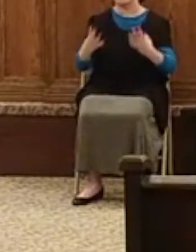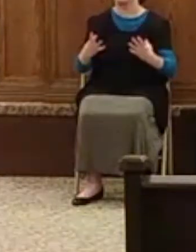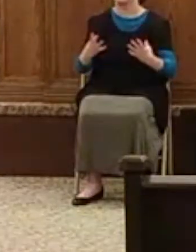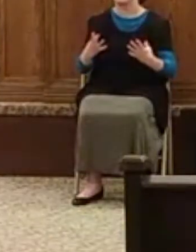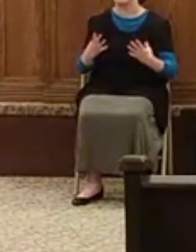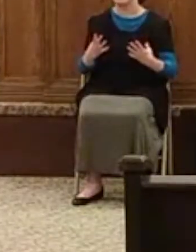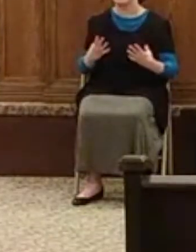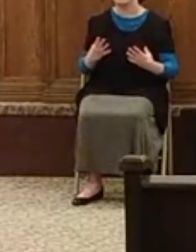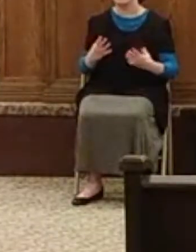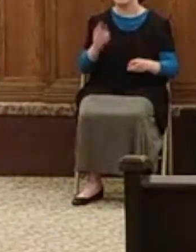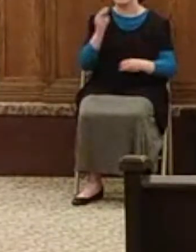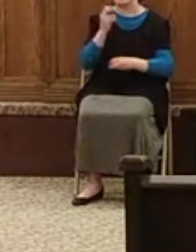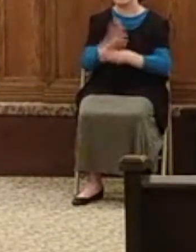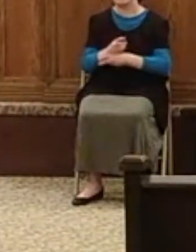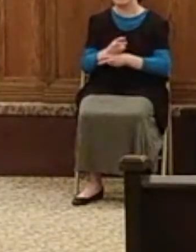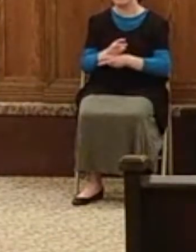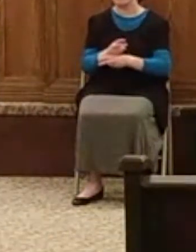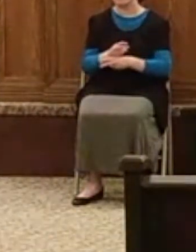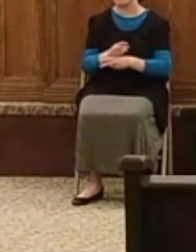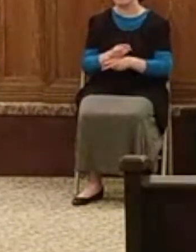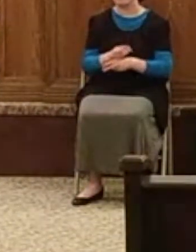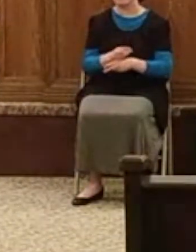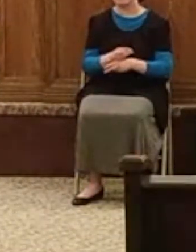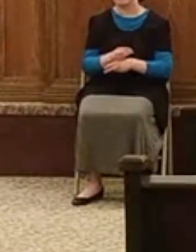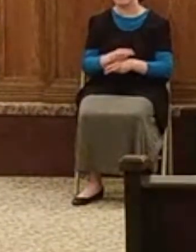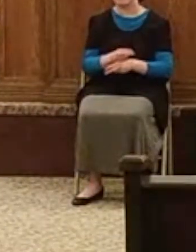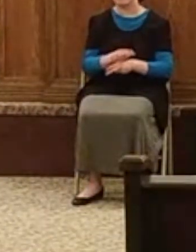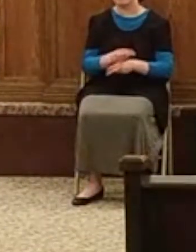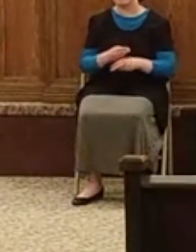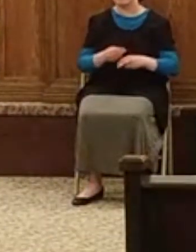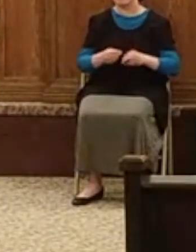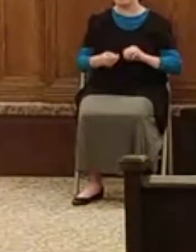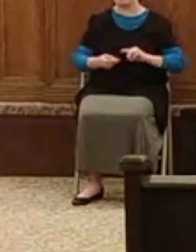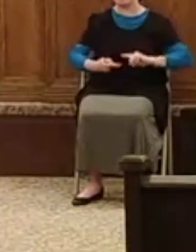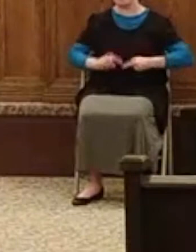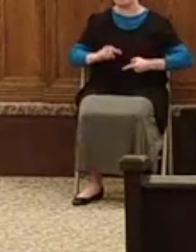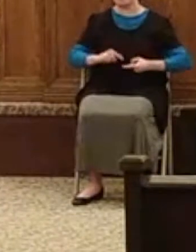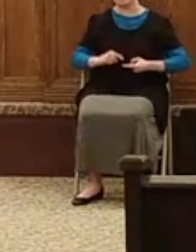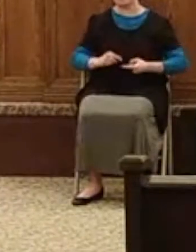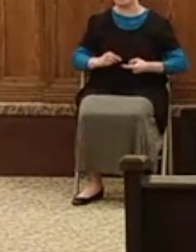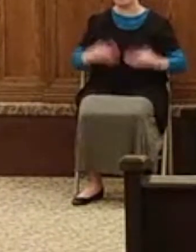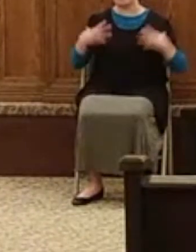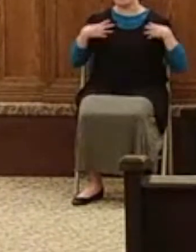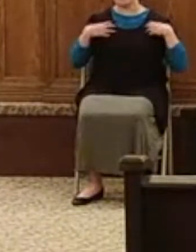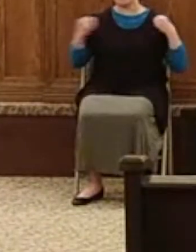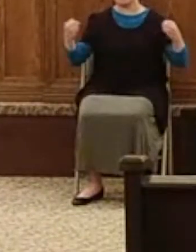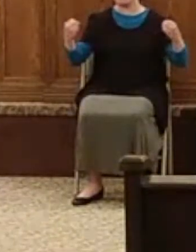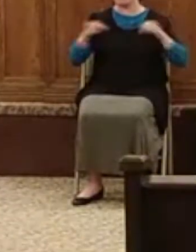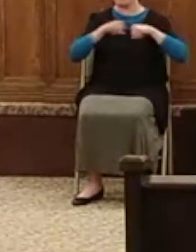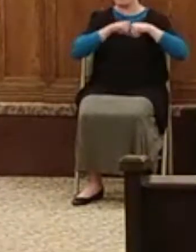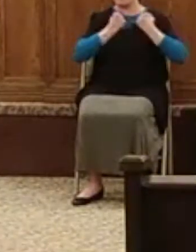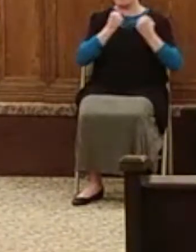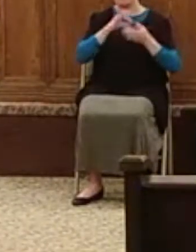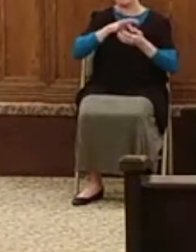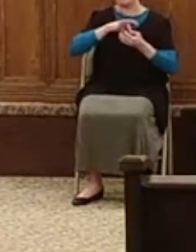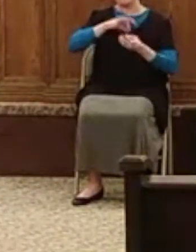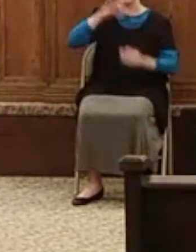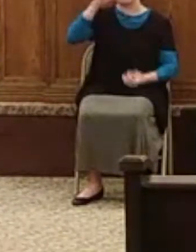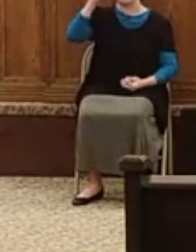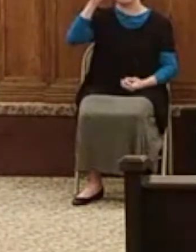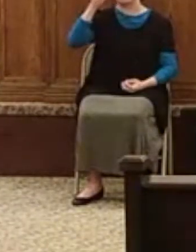much they care by binding their wounds, right, and bringing healing to their broken